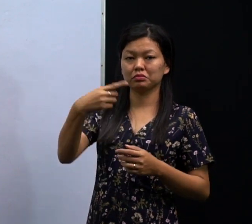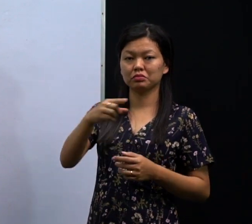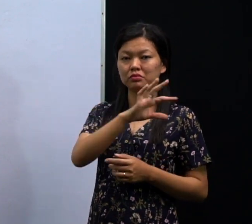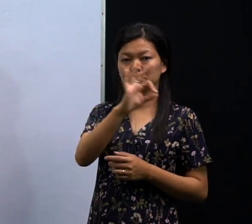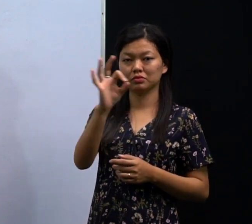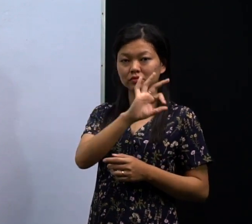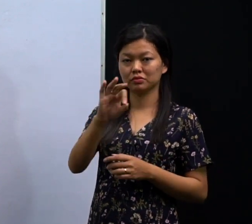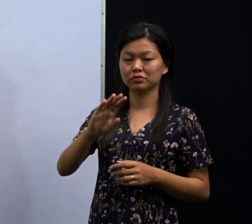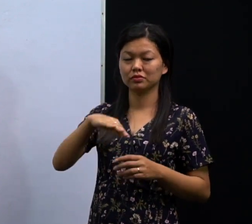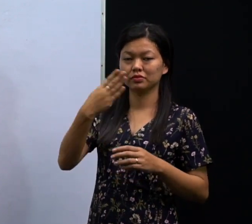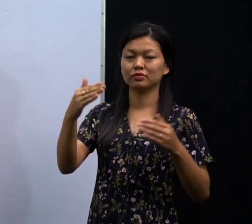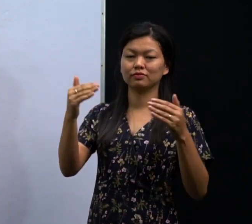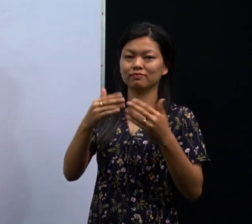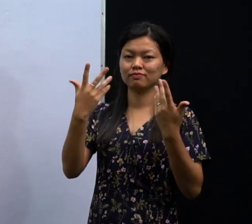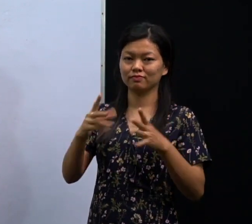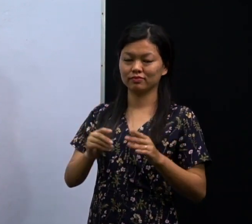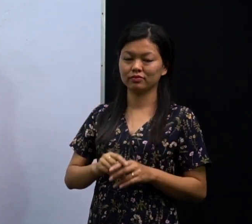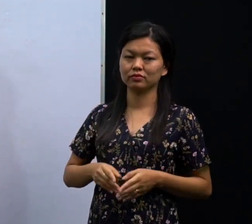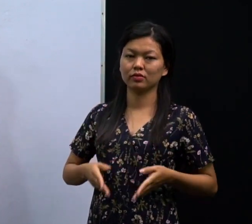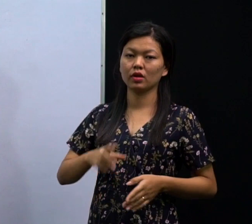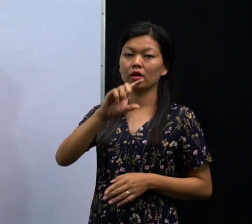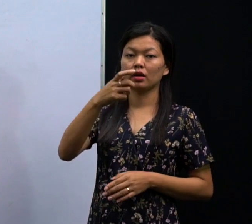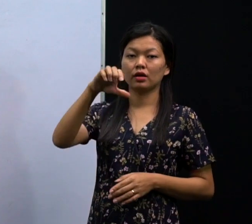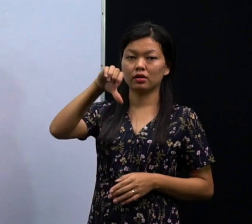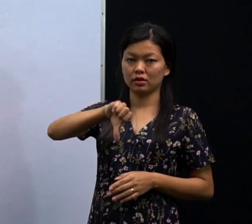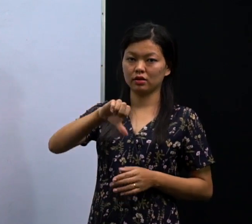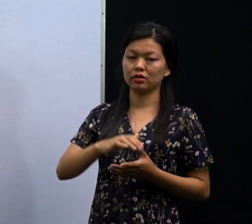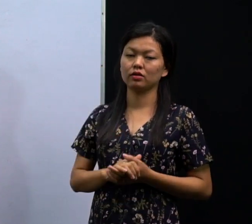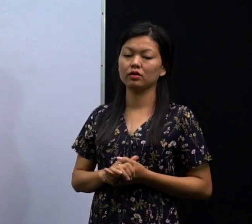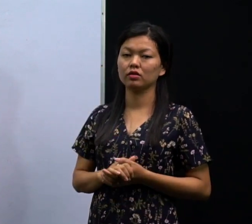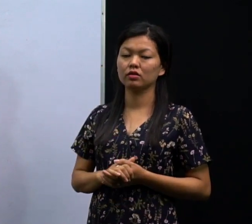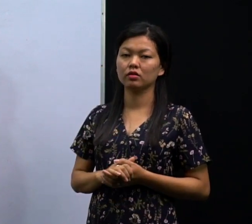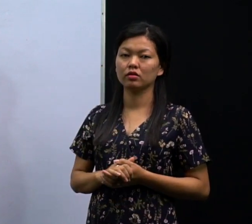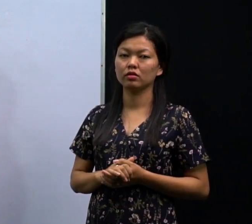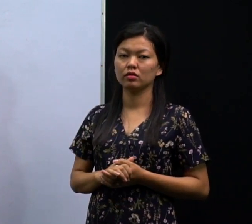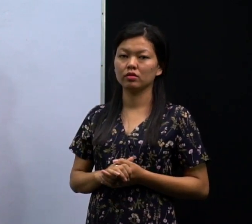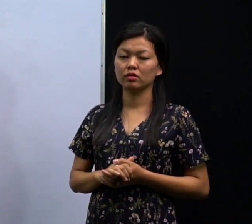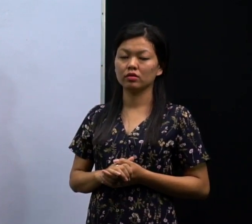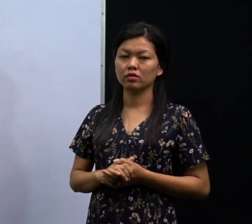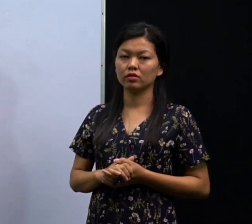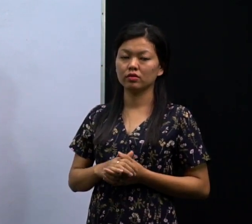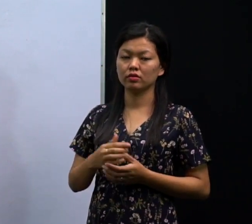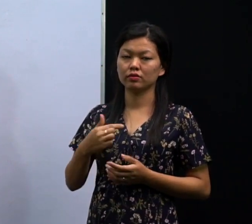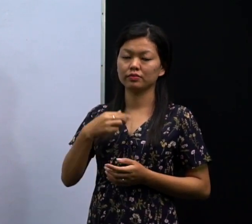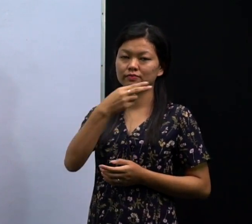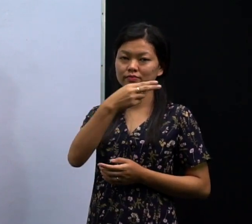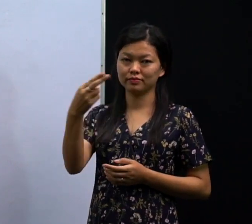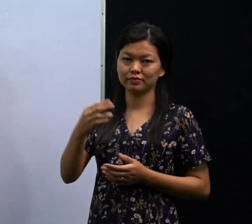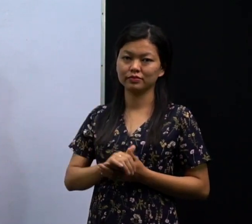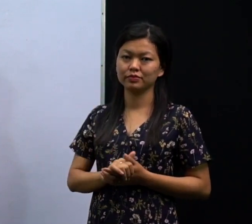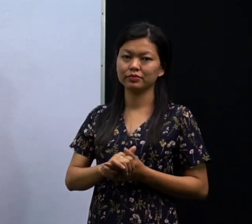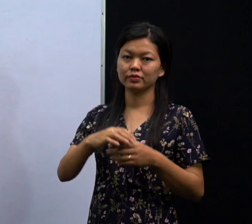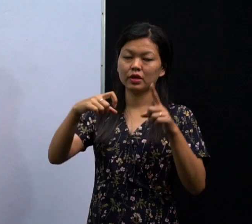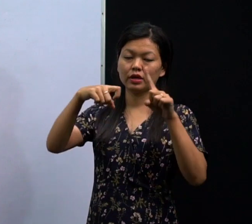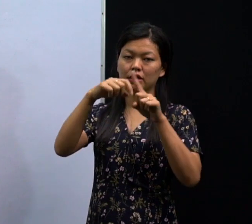meet you again for the class 9 portion. Today I'll teach you. As of you know, my name is Mr.